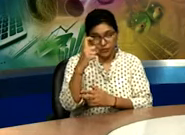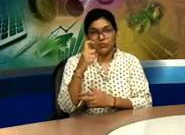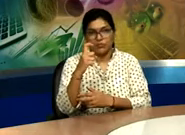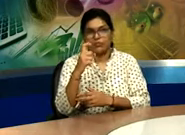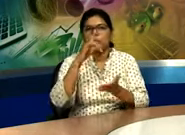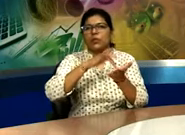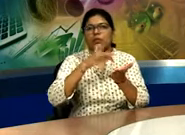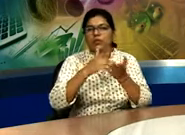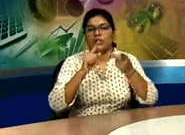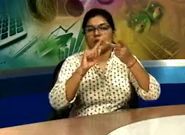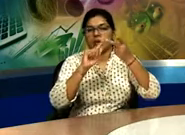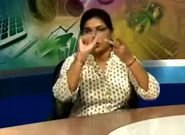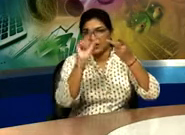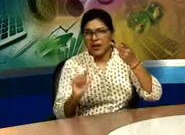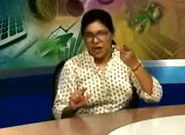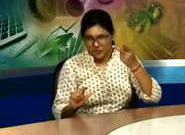In the year 1887,